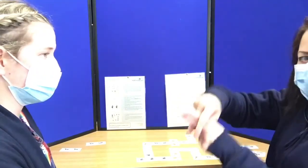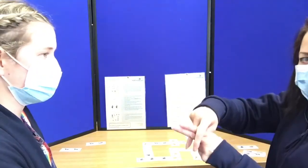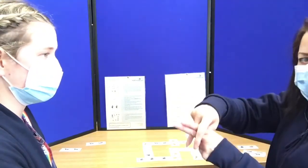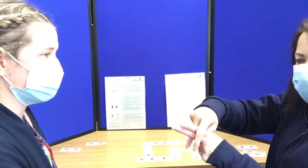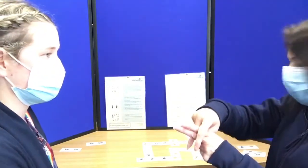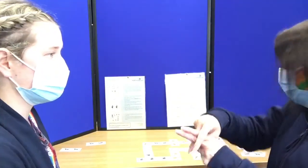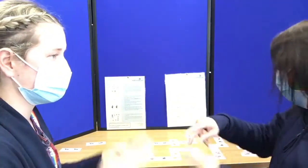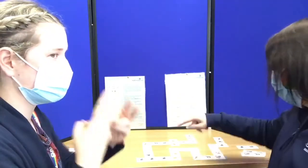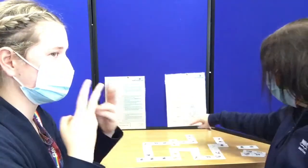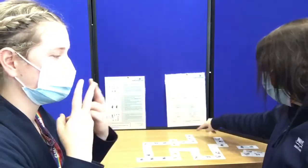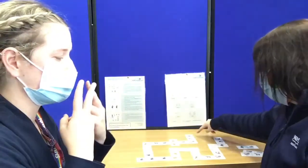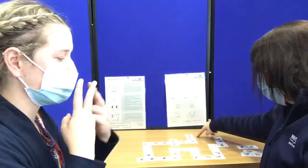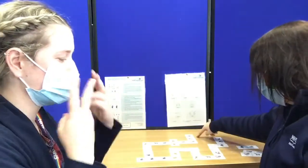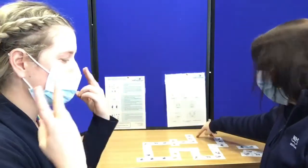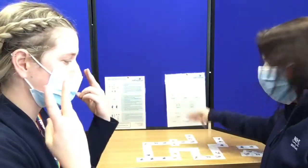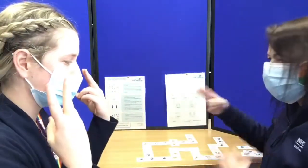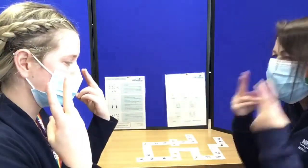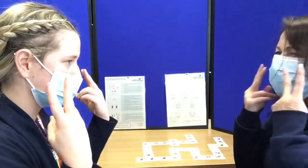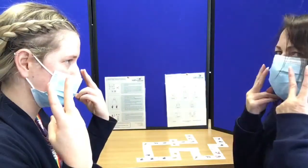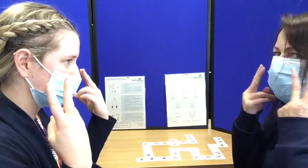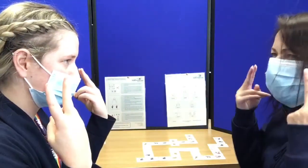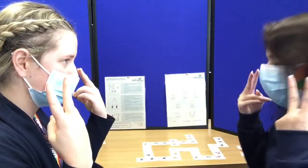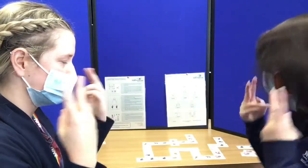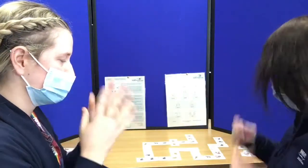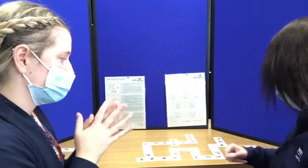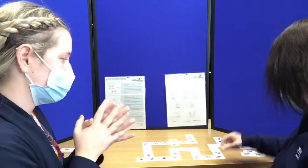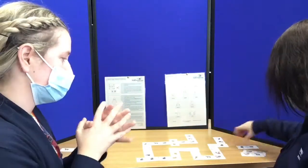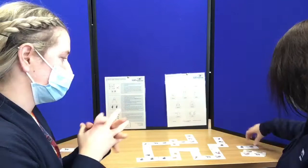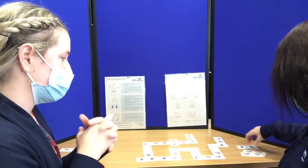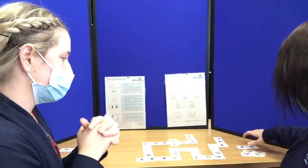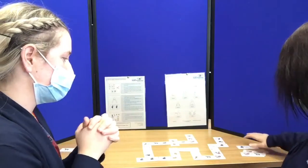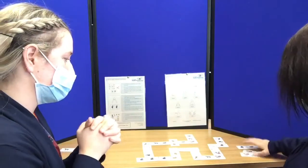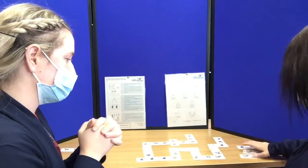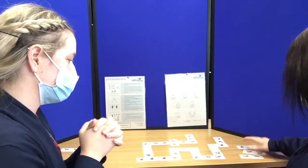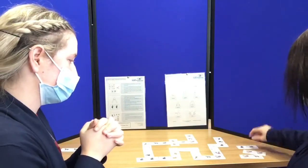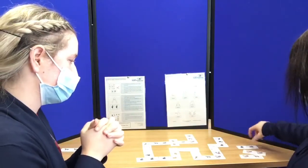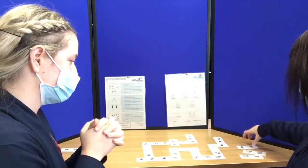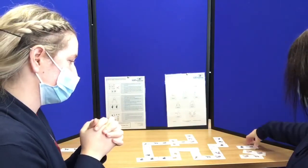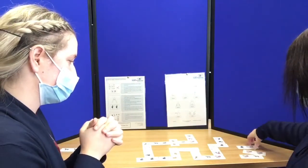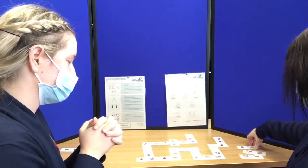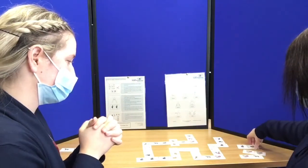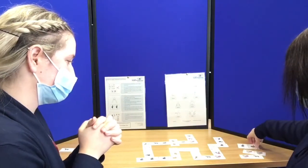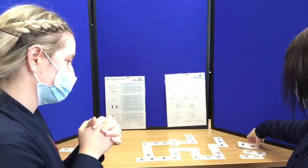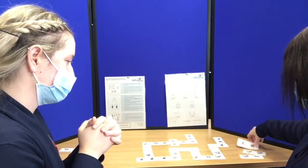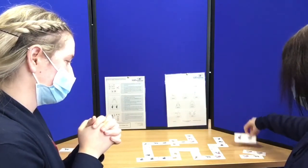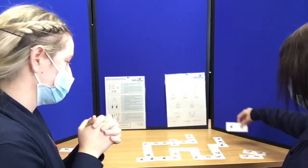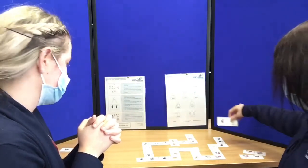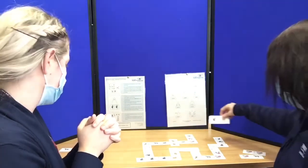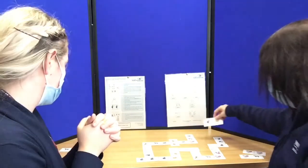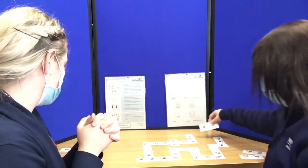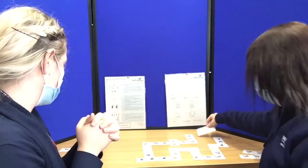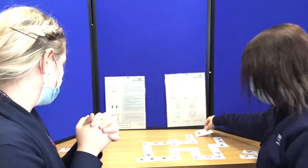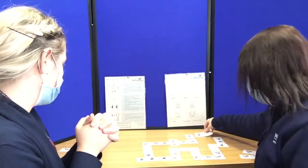Or another another cat. Oh dear. Oh, I've got both still, so I'm going to put